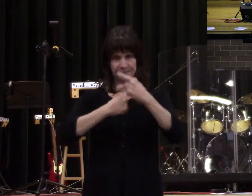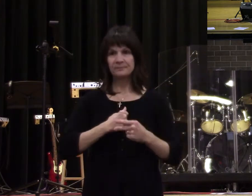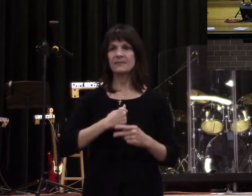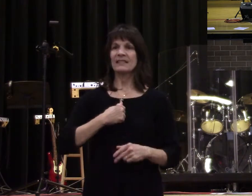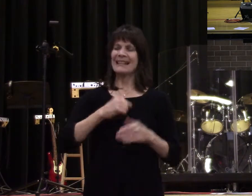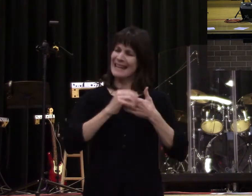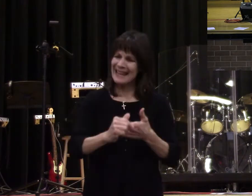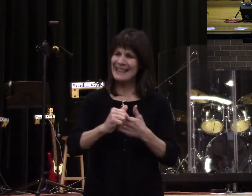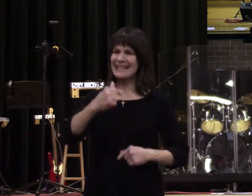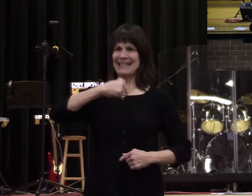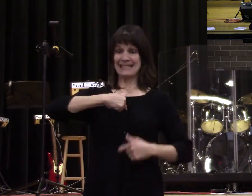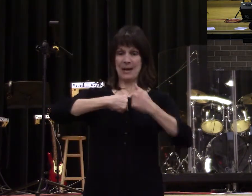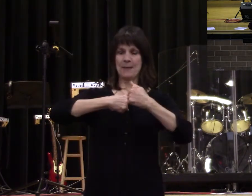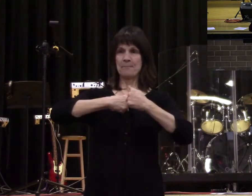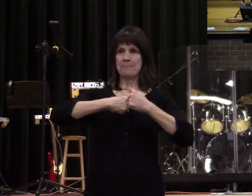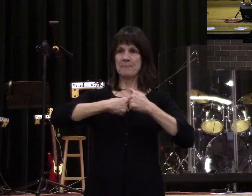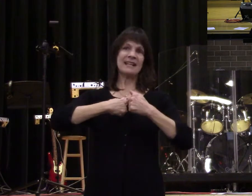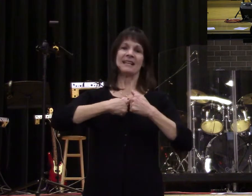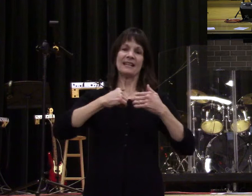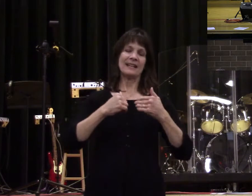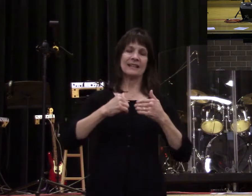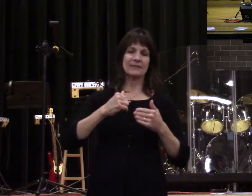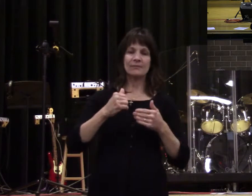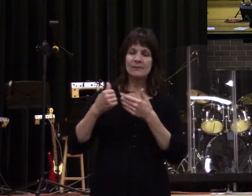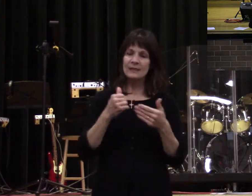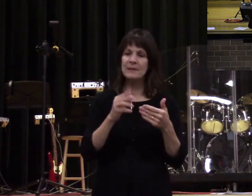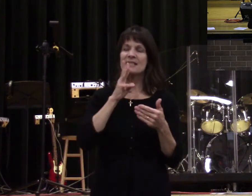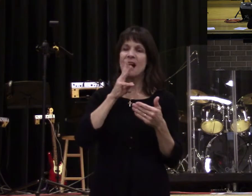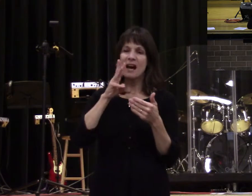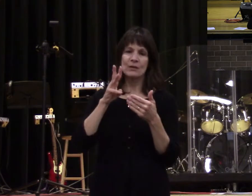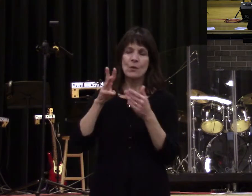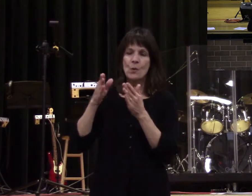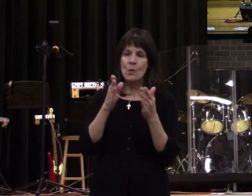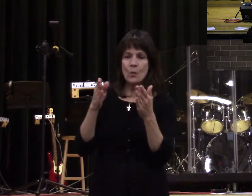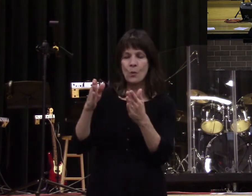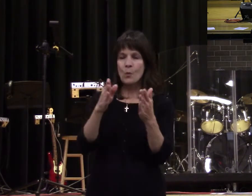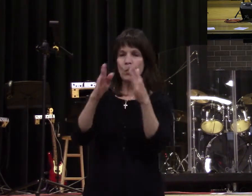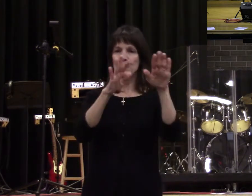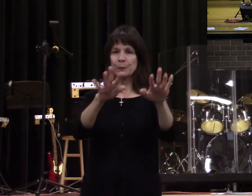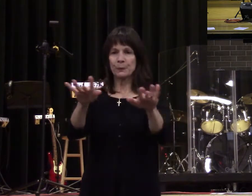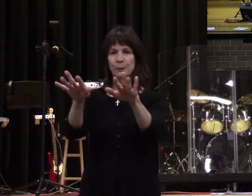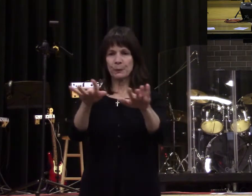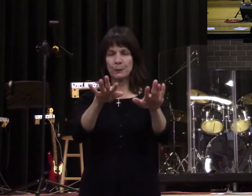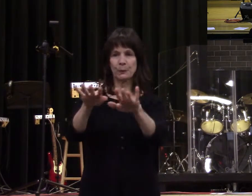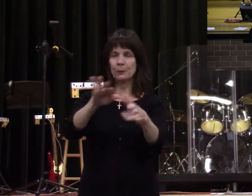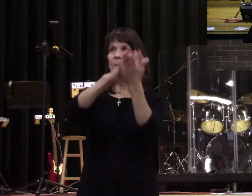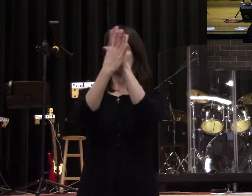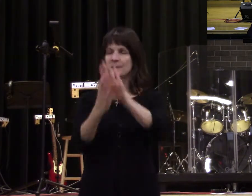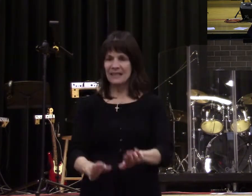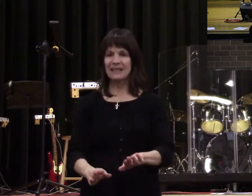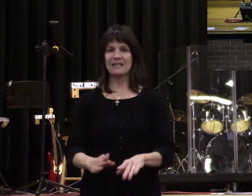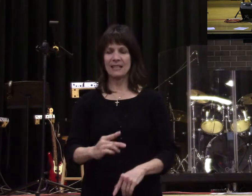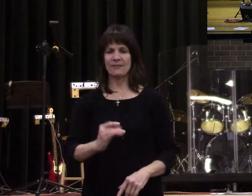me beside quiet waters. He restores my soul. He guides me in paths of righteousness. Even though I walk through the valley, I fear